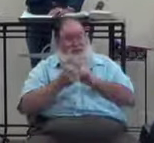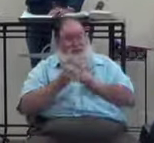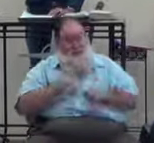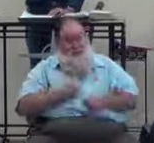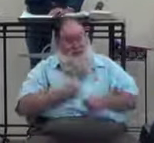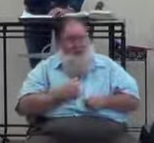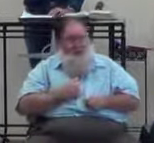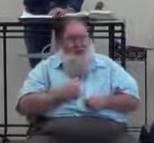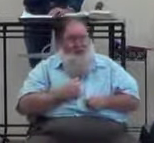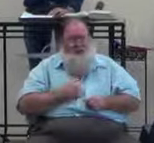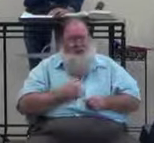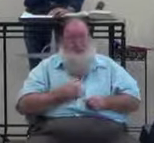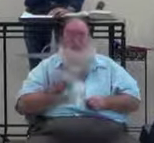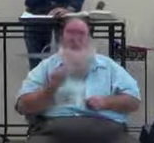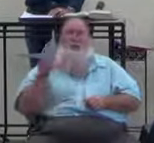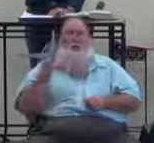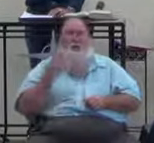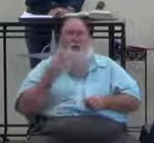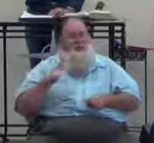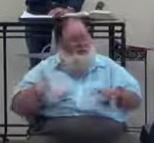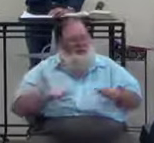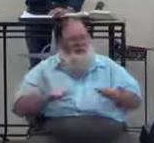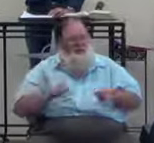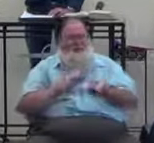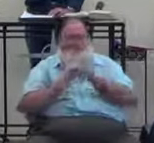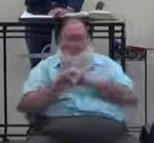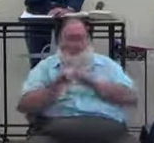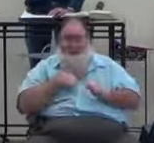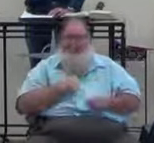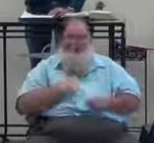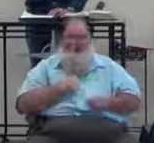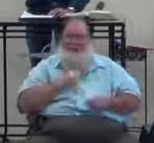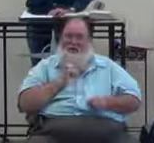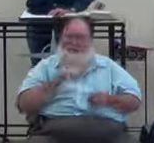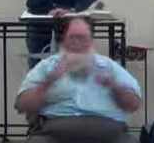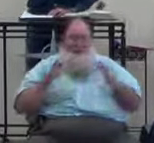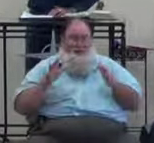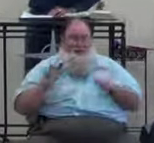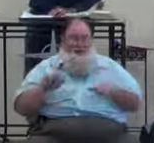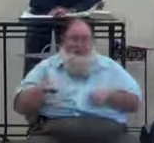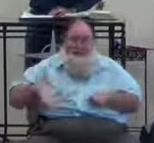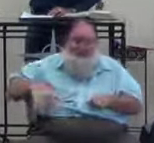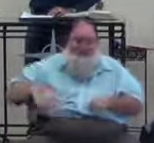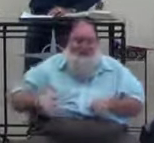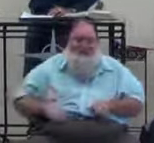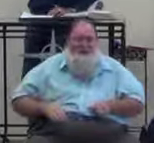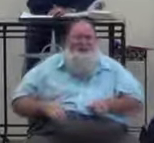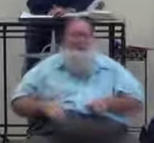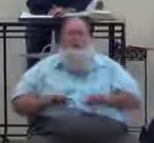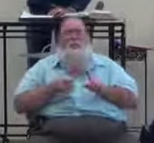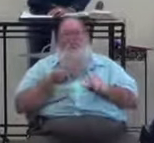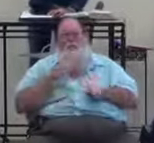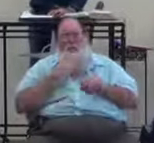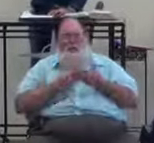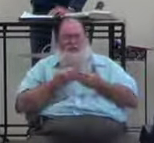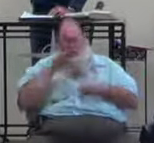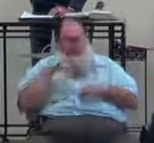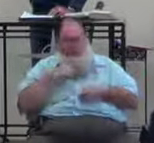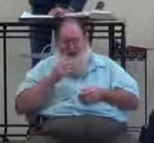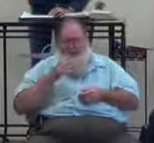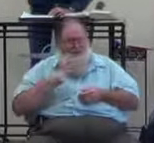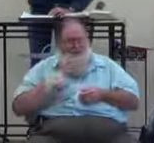And oh, he's still changing me. I'm not done yet. But thank God I'm not where I used to be. Saul hated